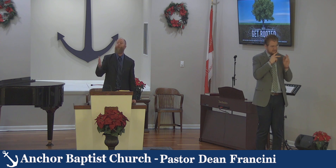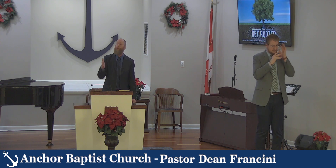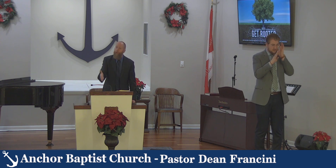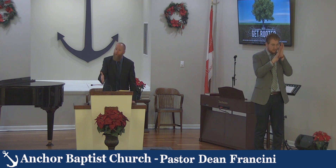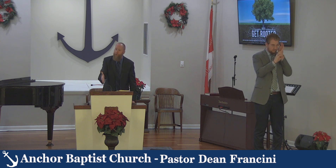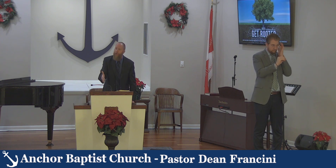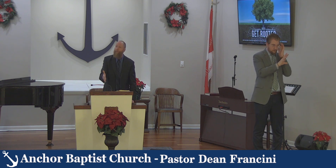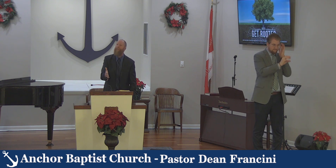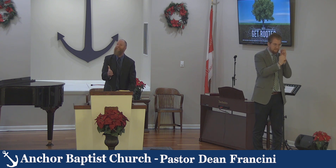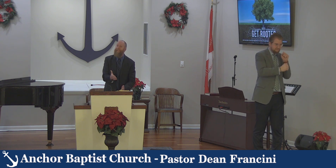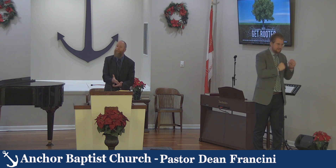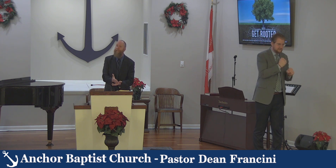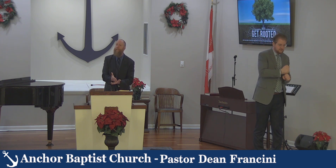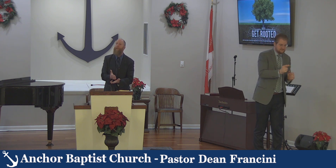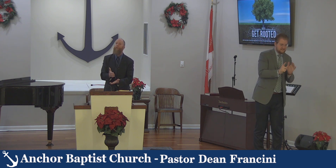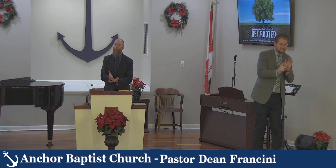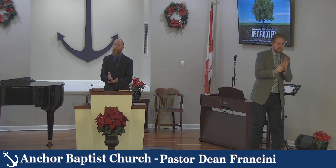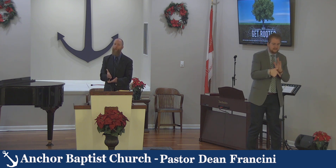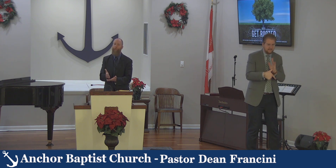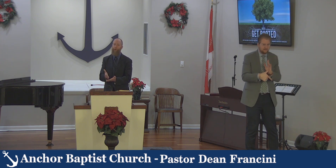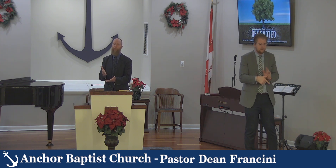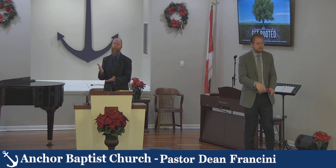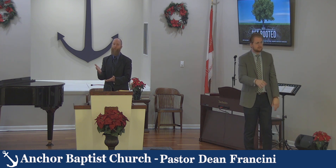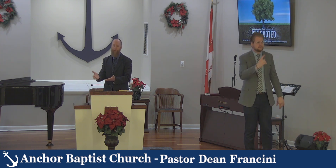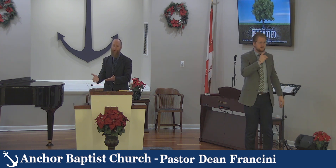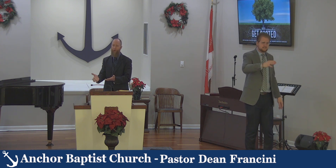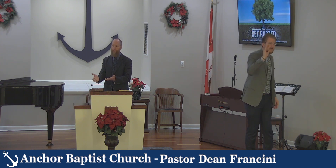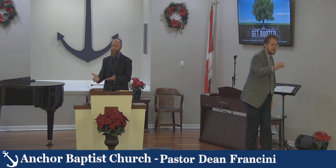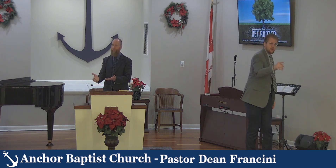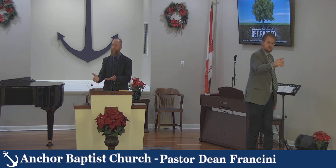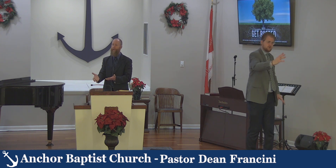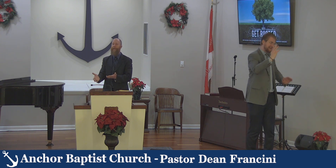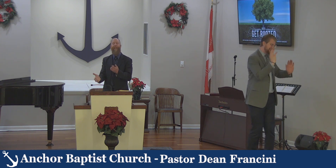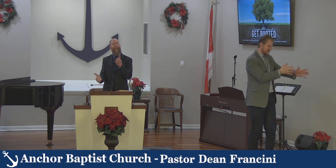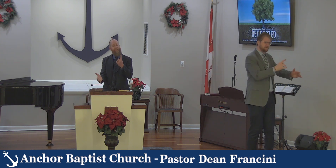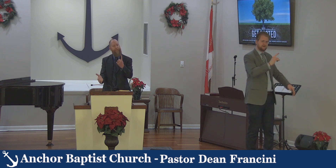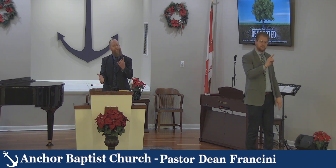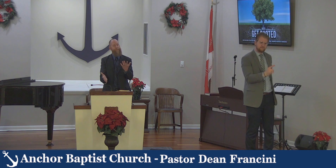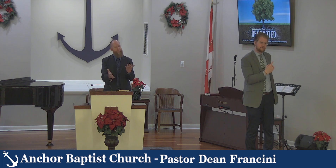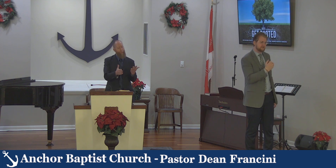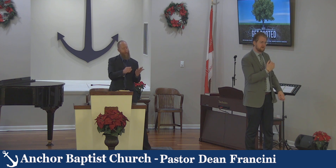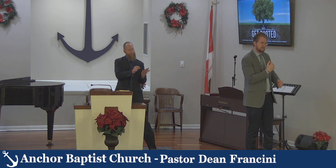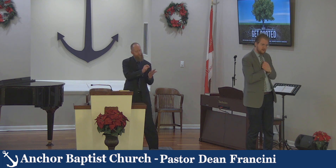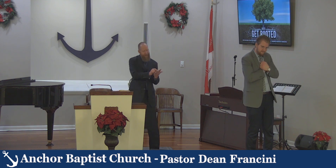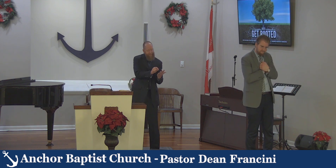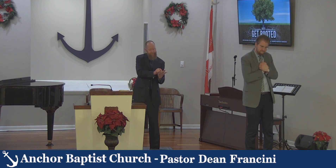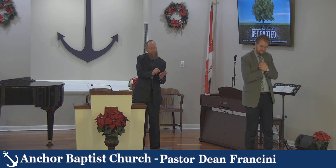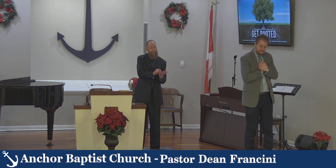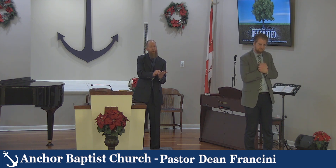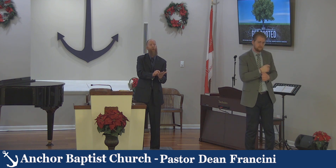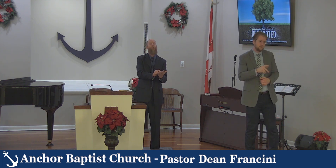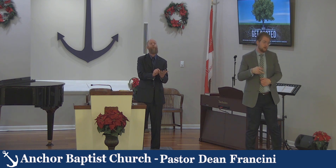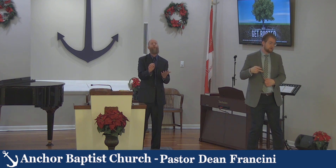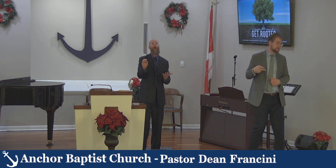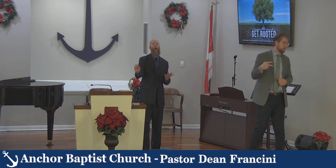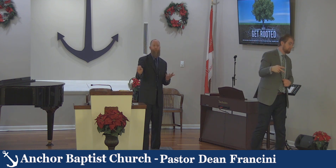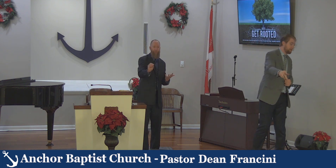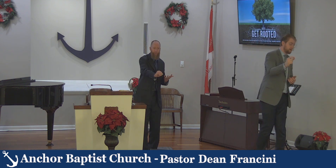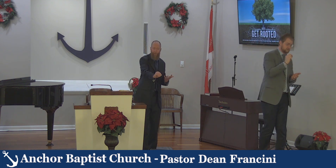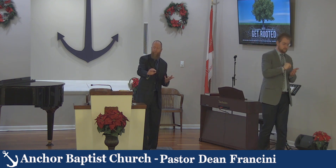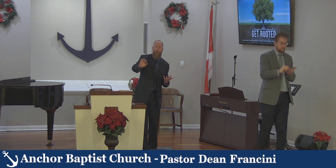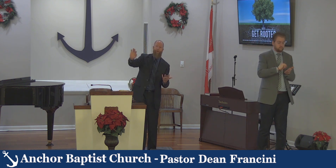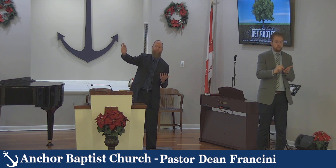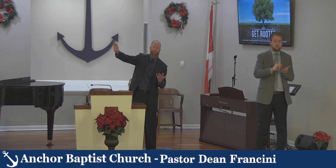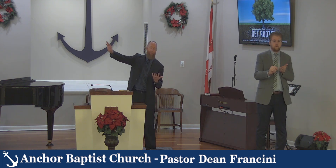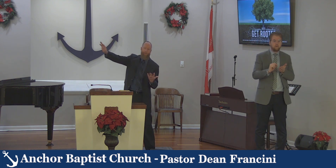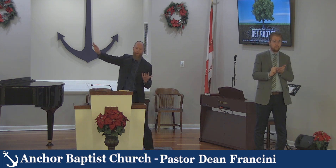is accused of leaving their first love. Can I say this? As Paul is penning this letter to caution